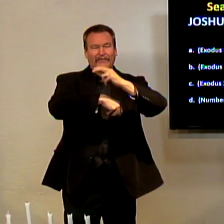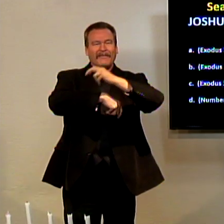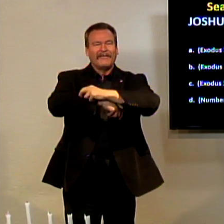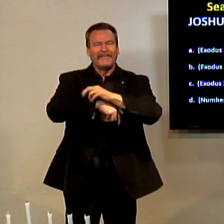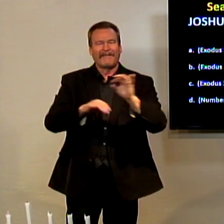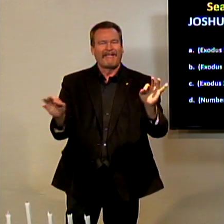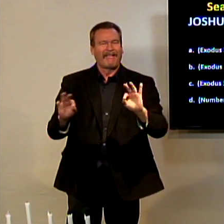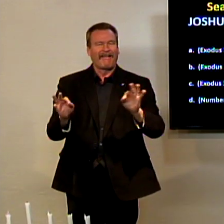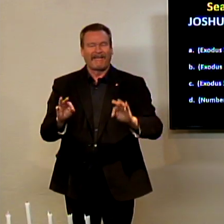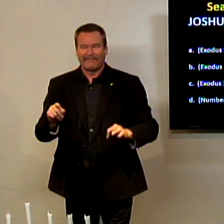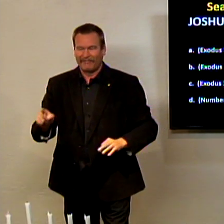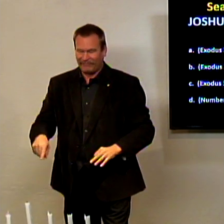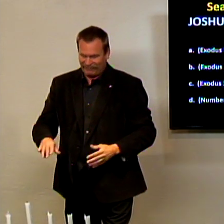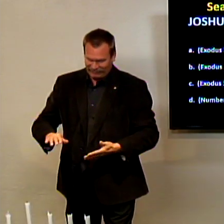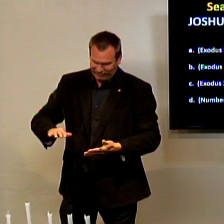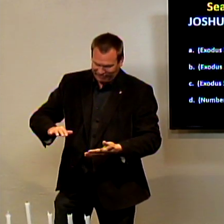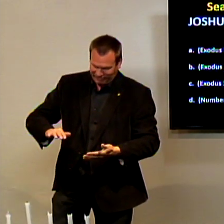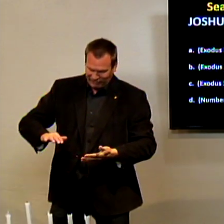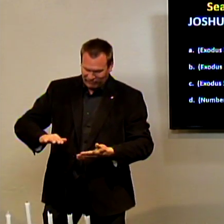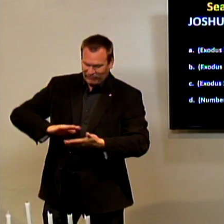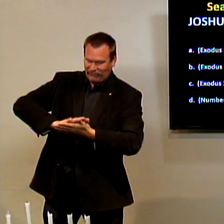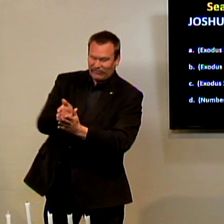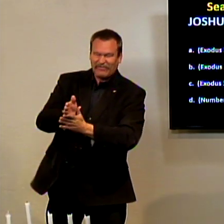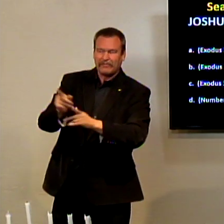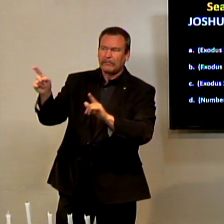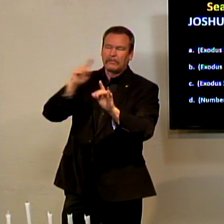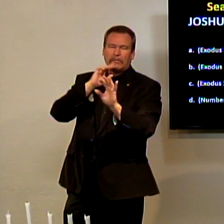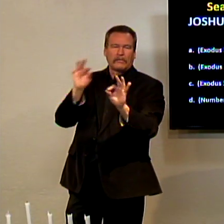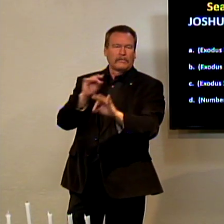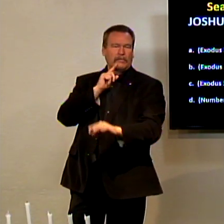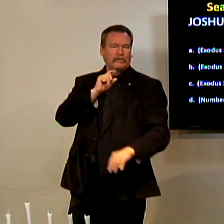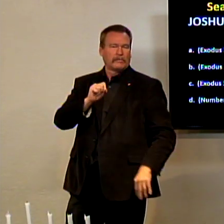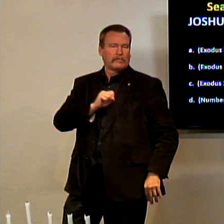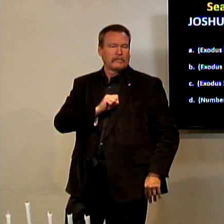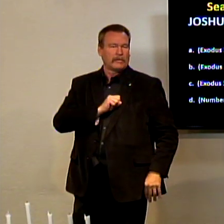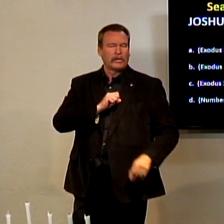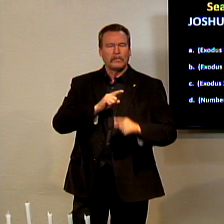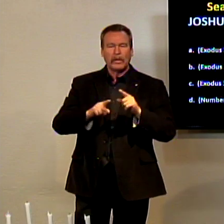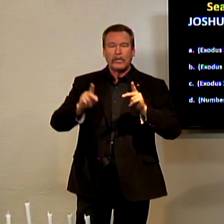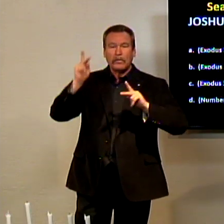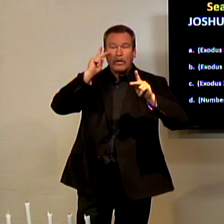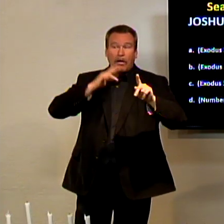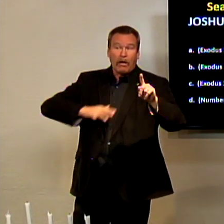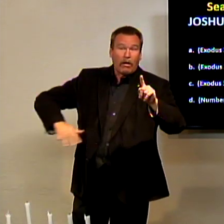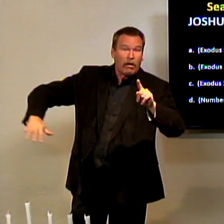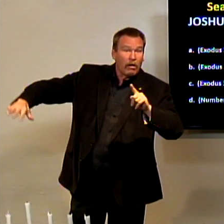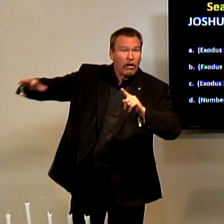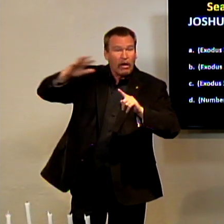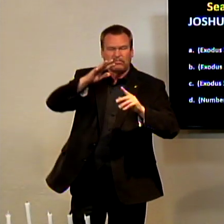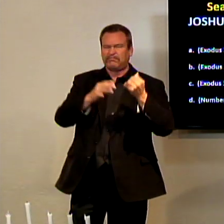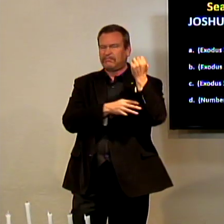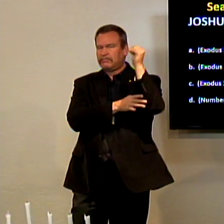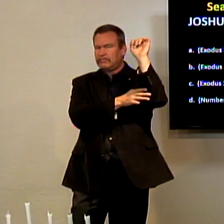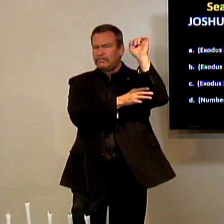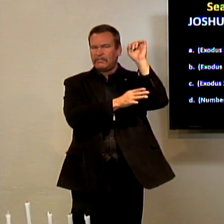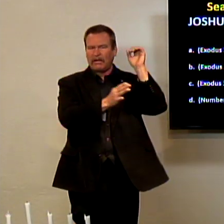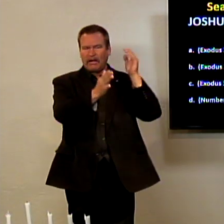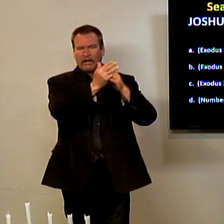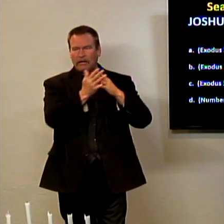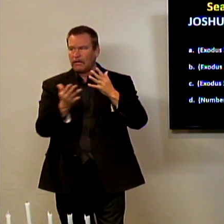And they said, no, our enemies are like grasshoppers. We will crush them. It'll be no big deal. We'll defeat our enemies. But